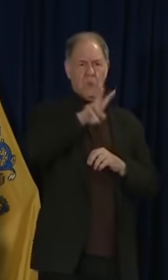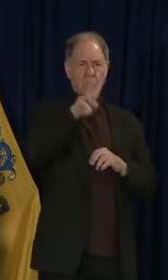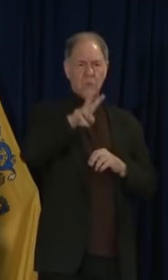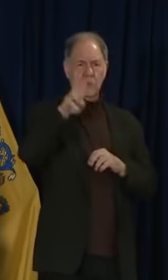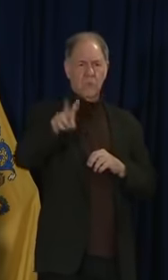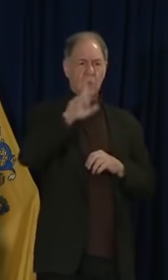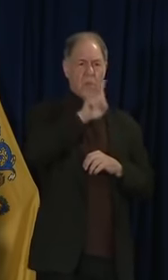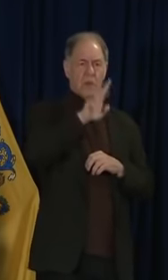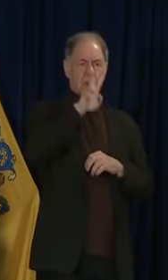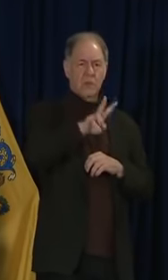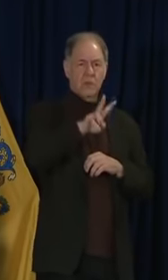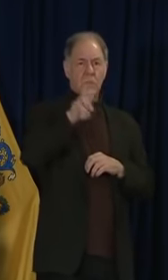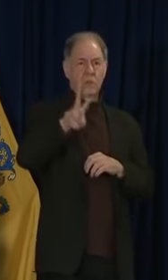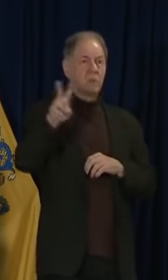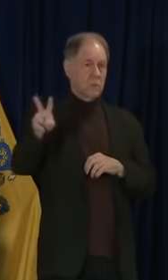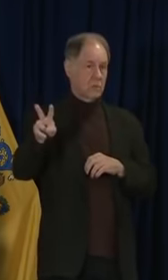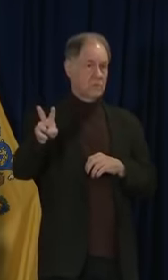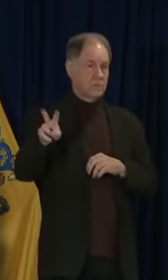1-800-222-1222.